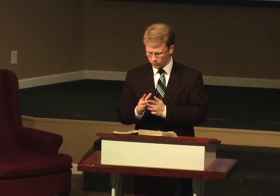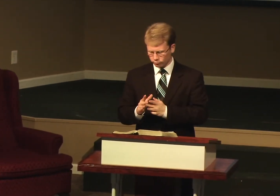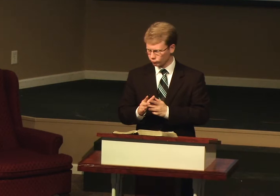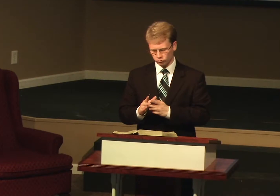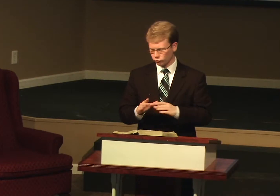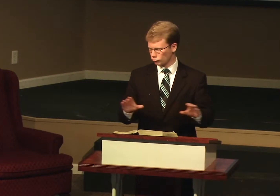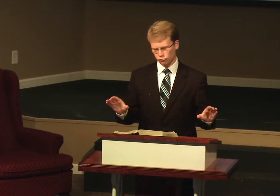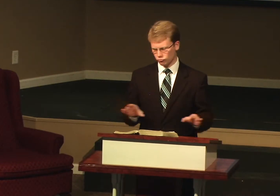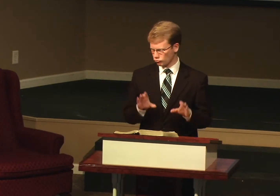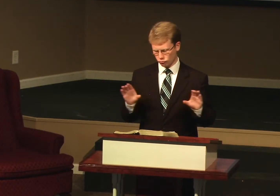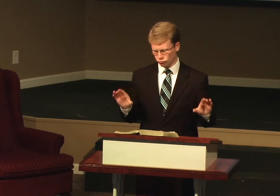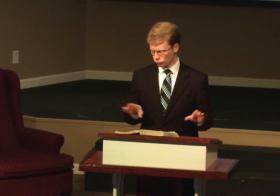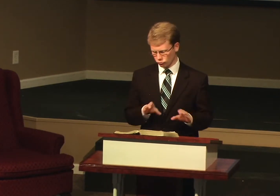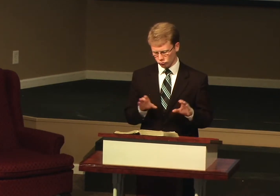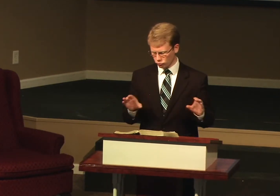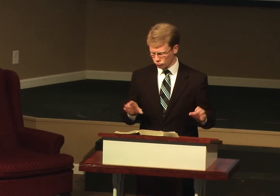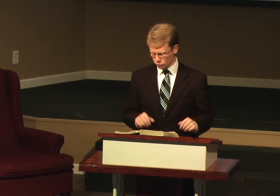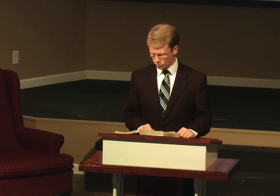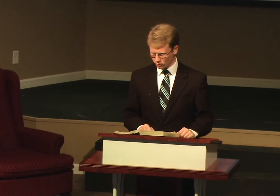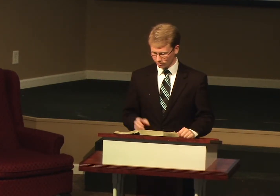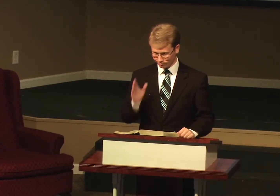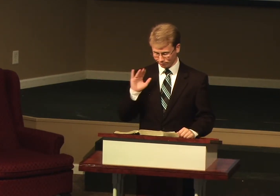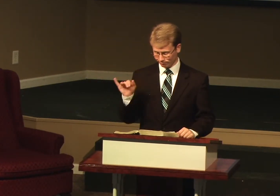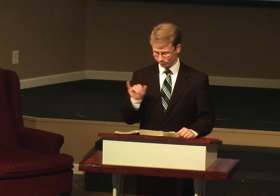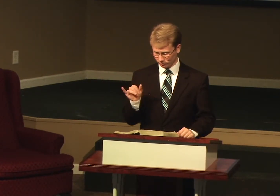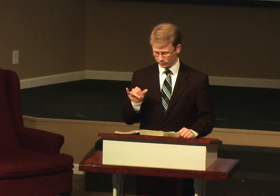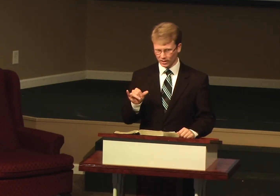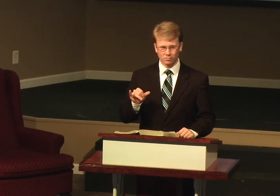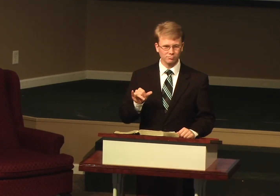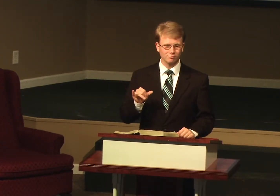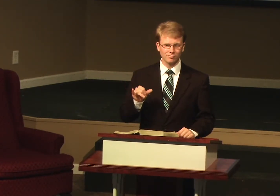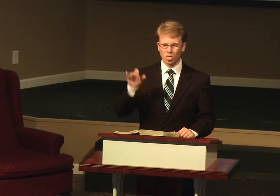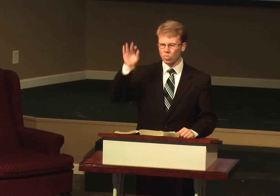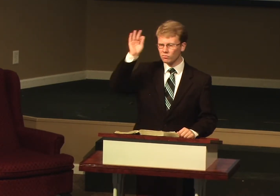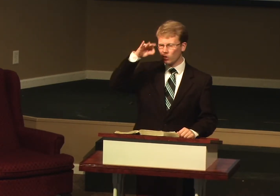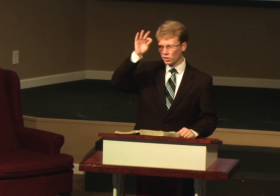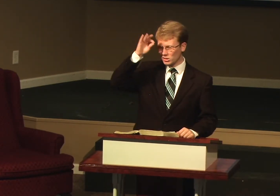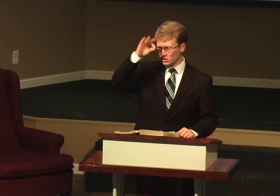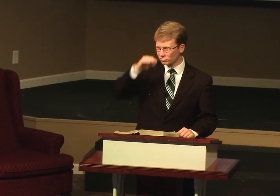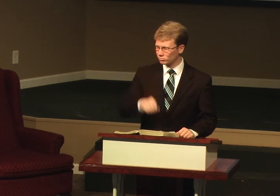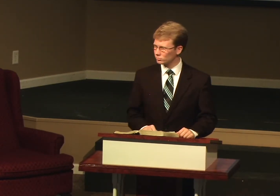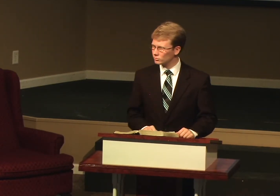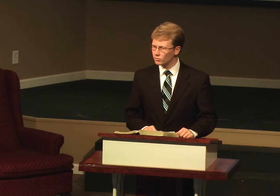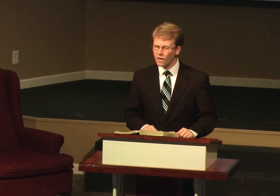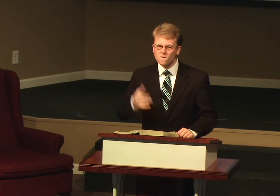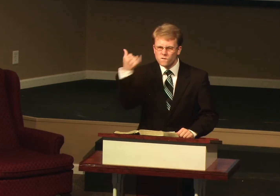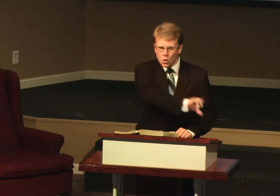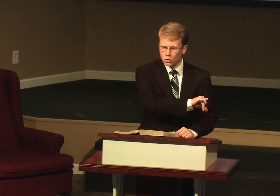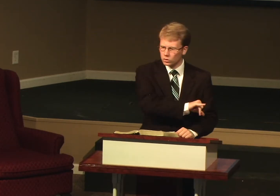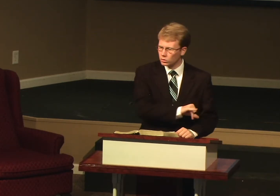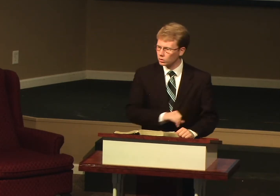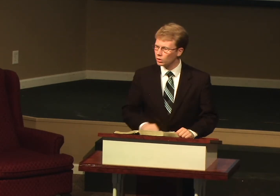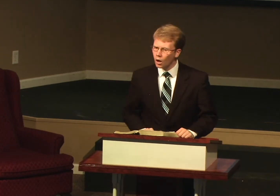Everyone that heareth these sayings of mine and doeth them not shall be likened unto a foolish